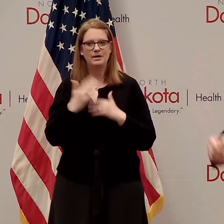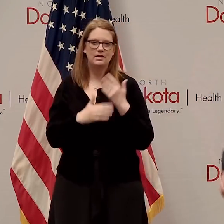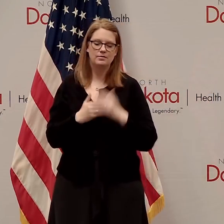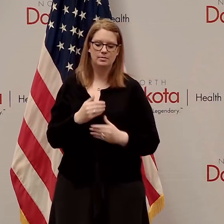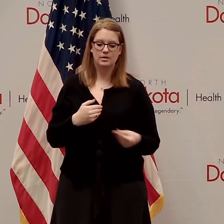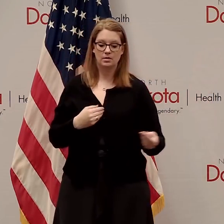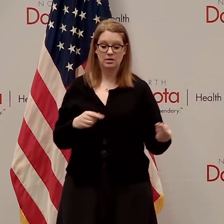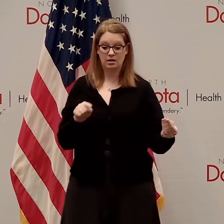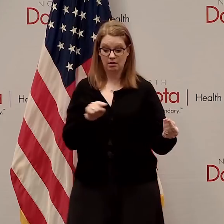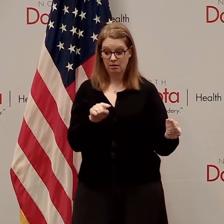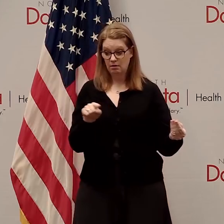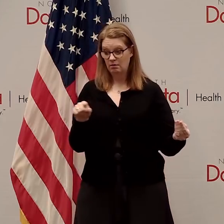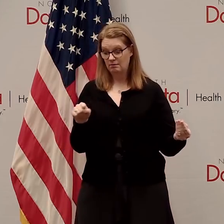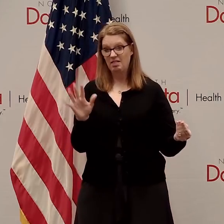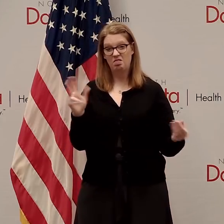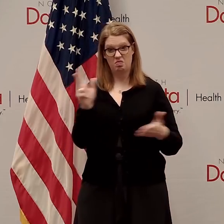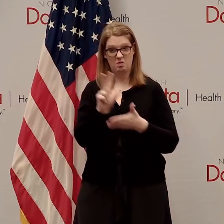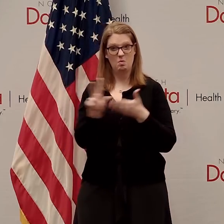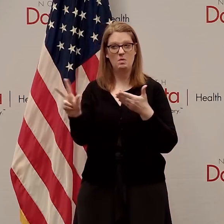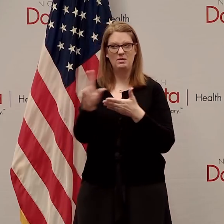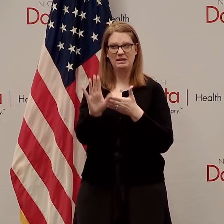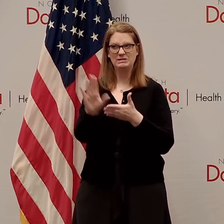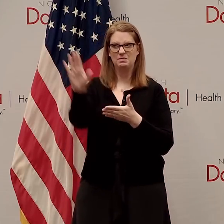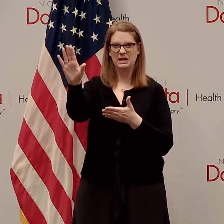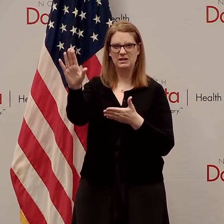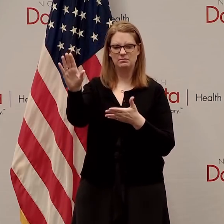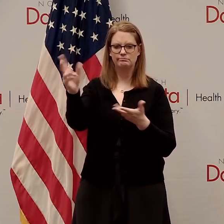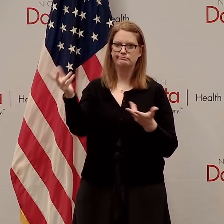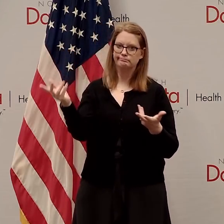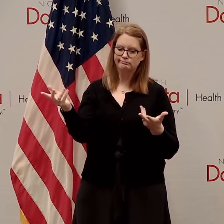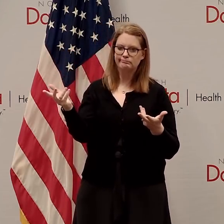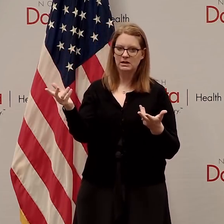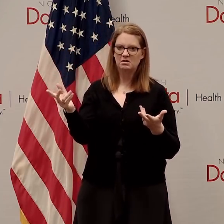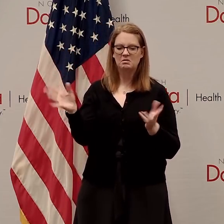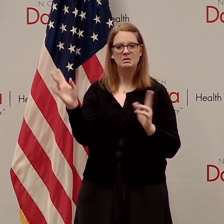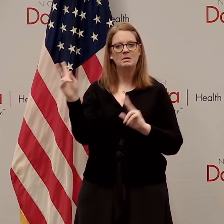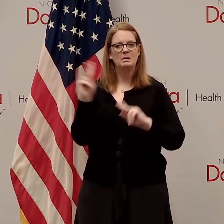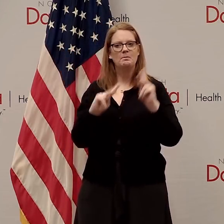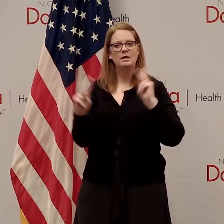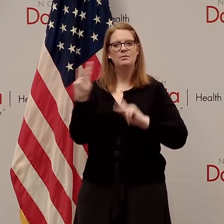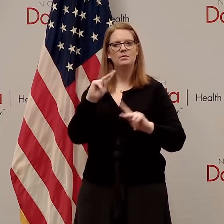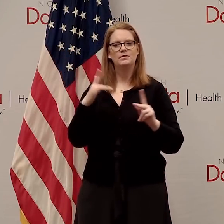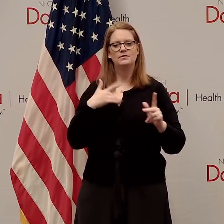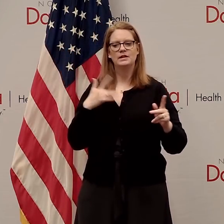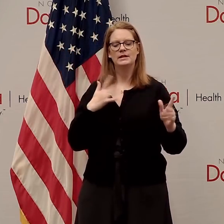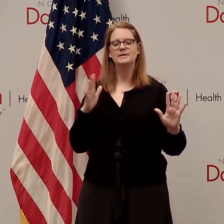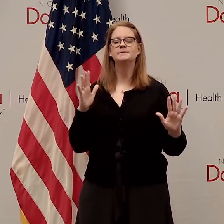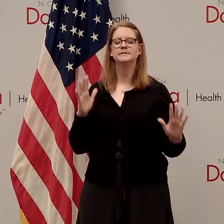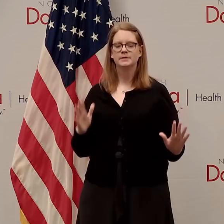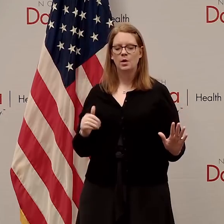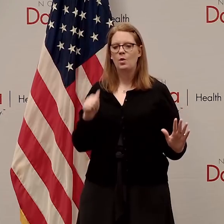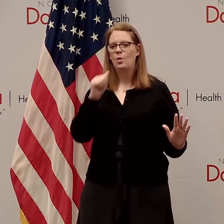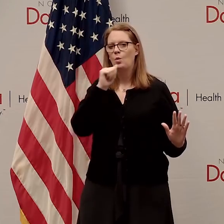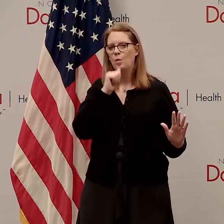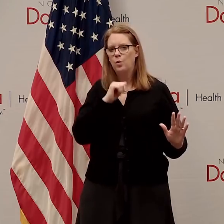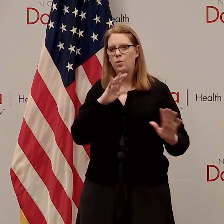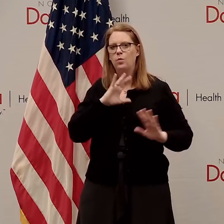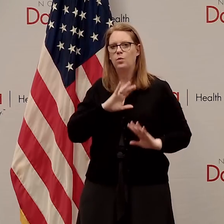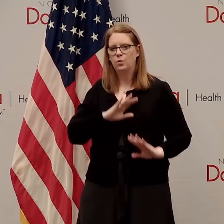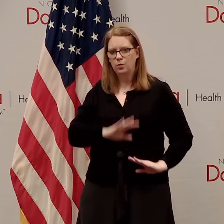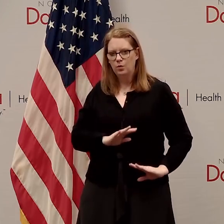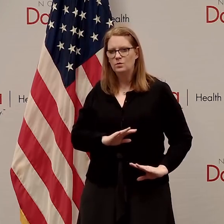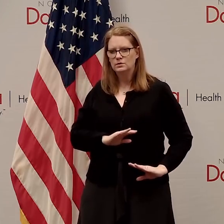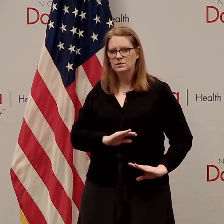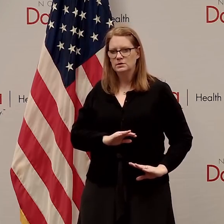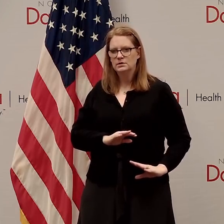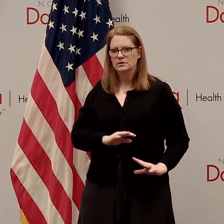we're having a peak with some certainty, then people would be able to give some stability to